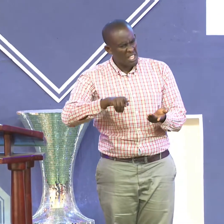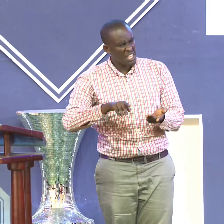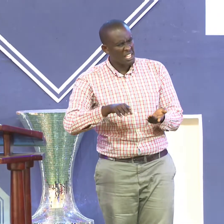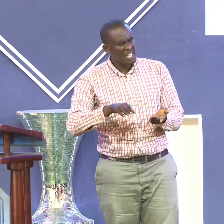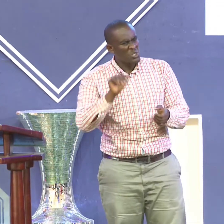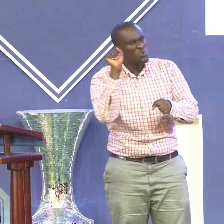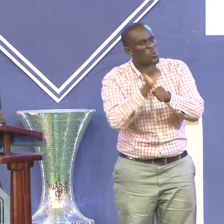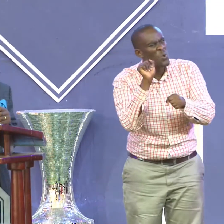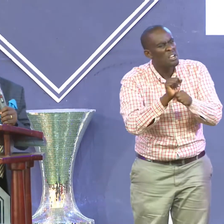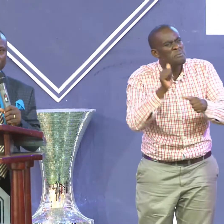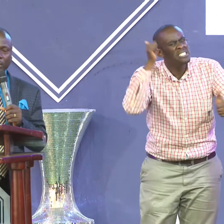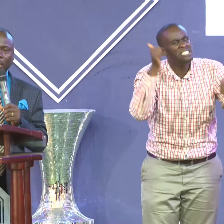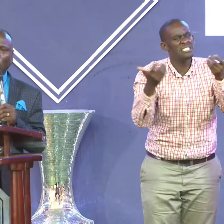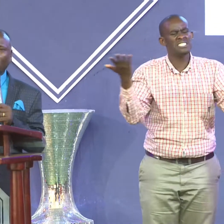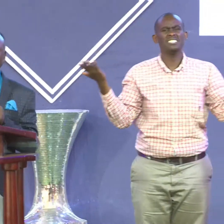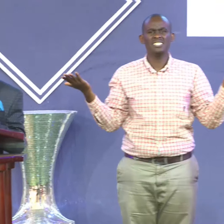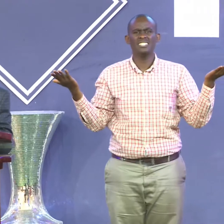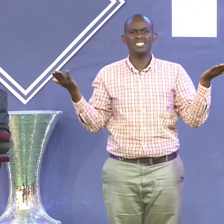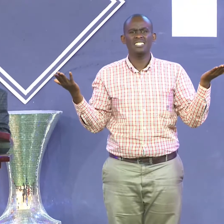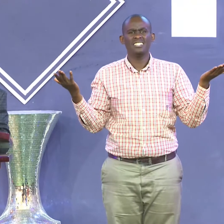Some even ask, what is happening?